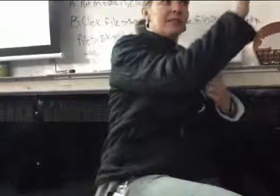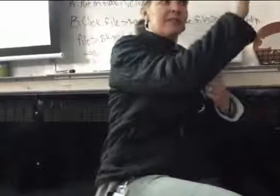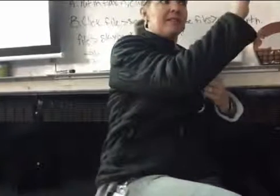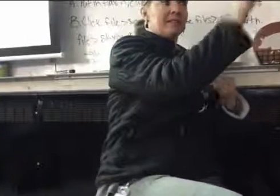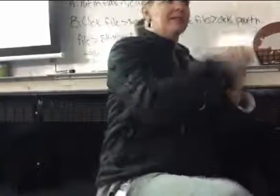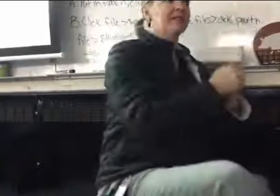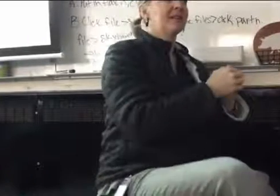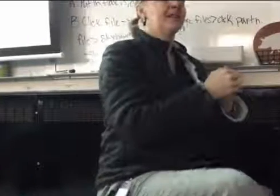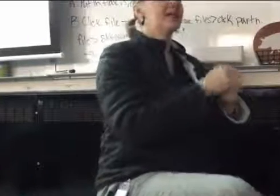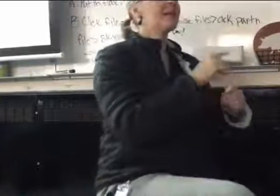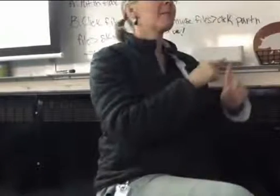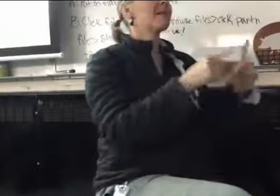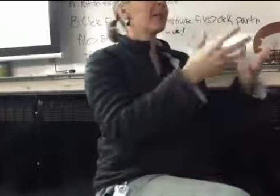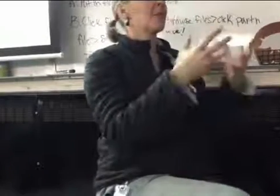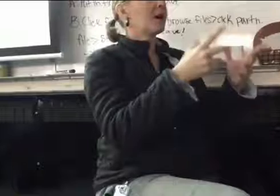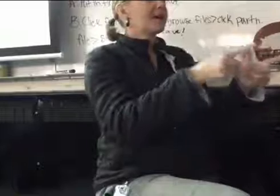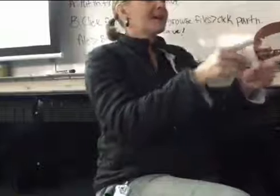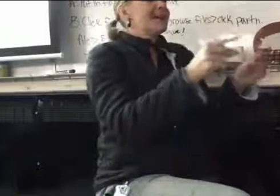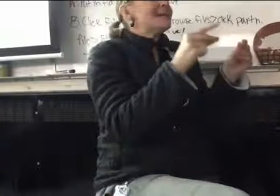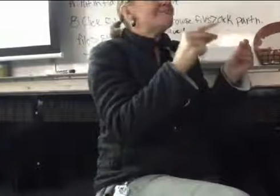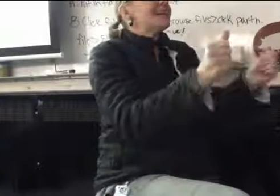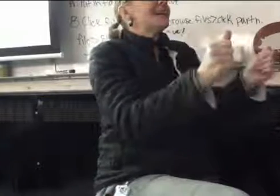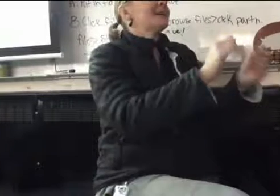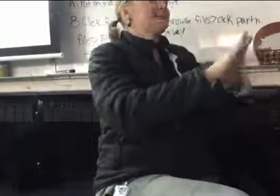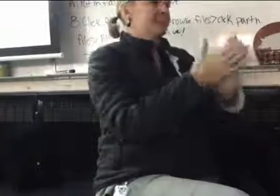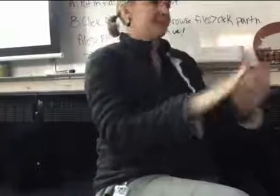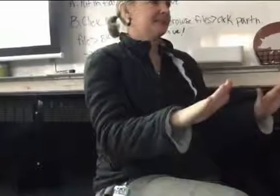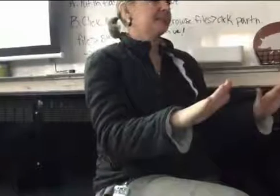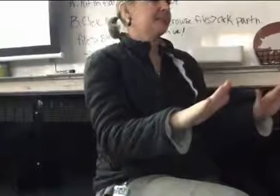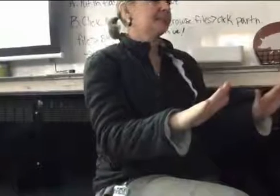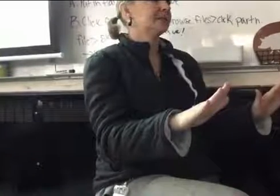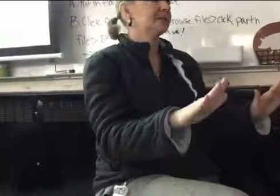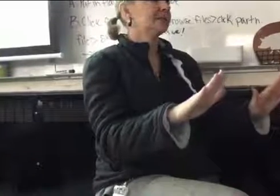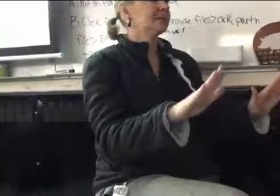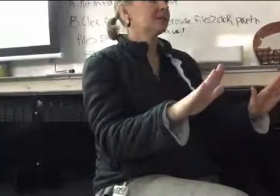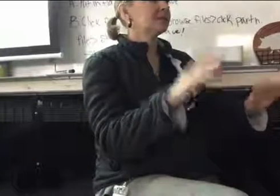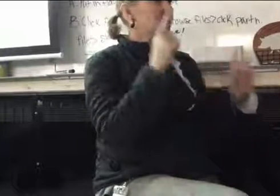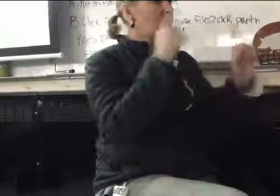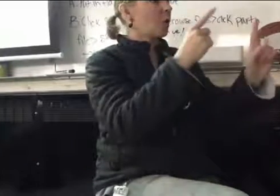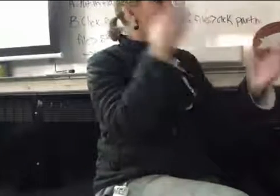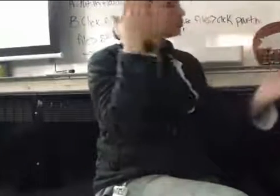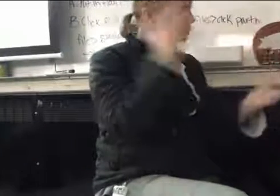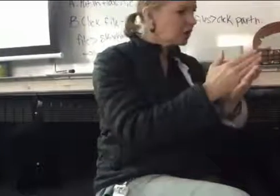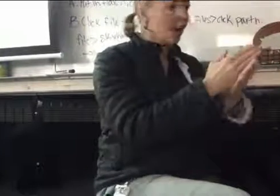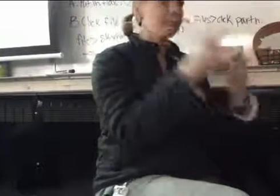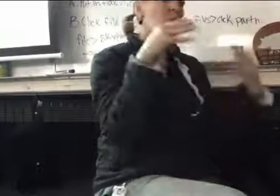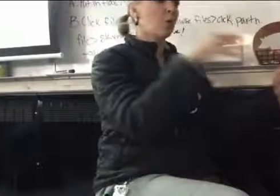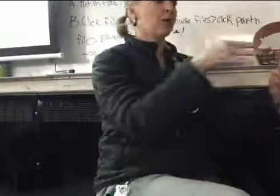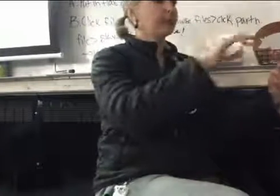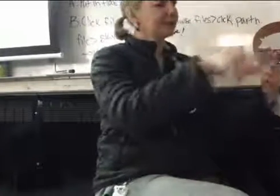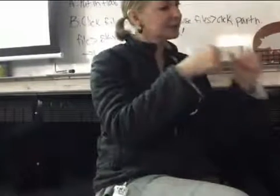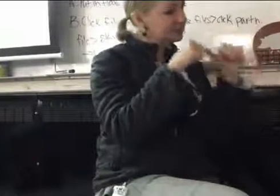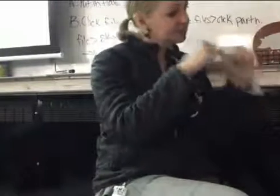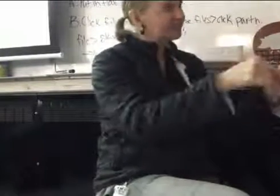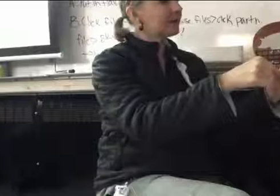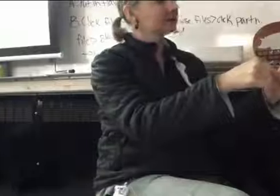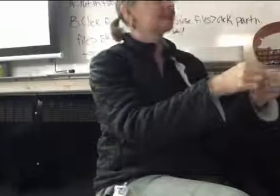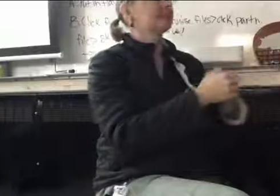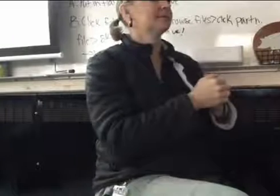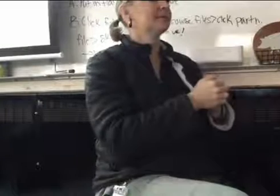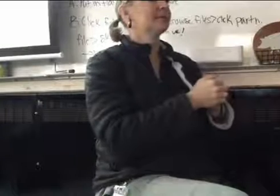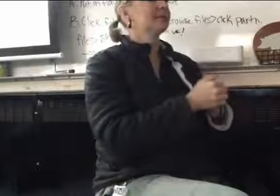highlight, immediate peace. The goal is to be able to stop the war immediately and move on.